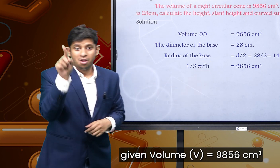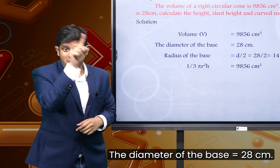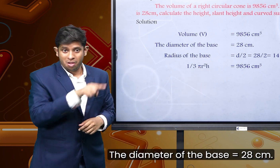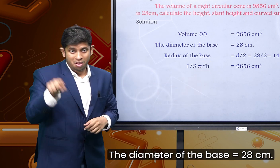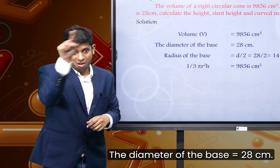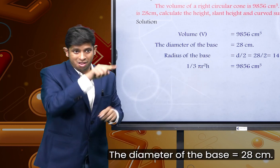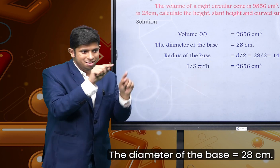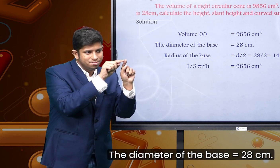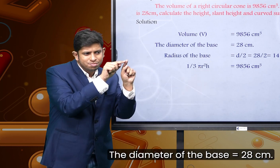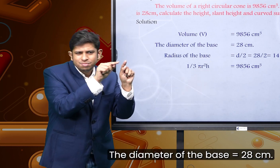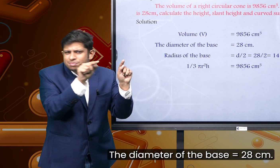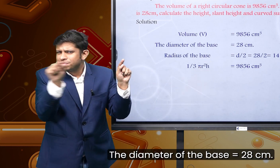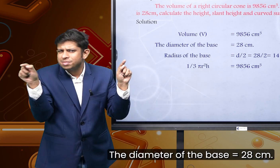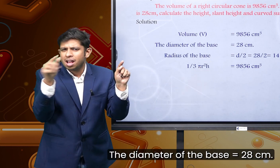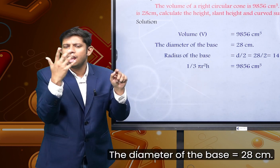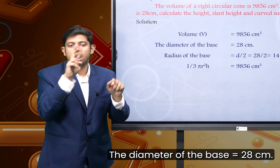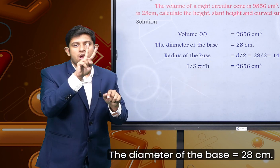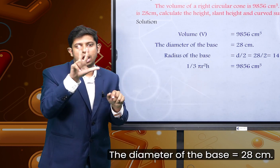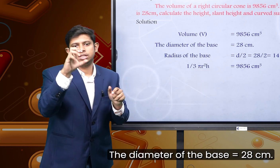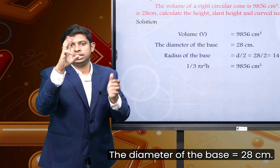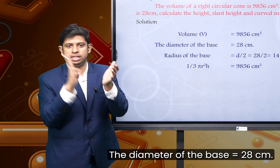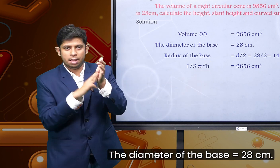The diameter of the base is equal to 28 cm.